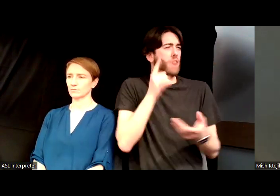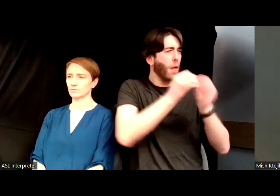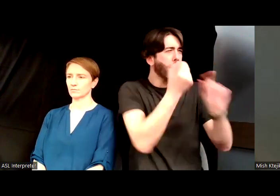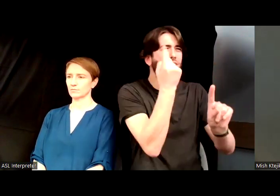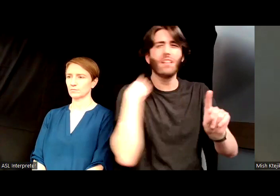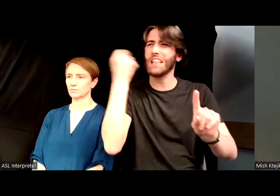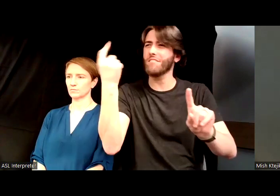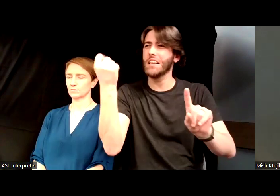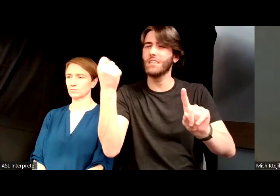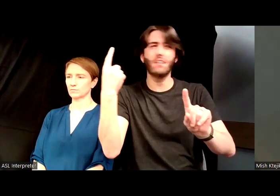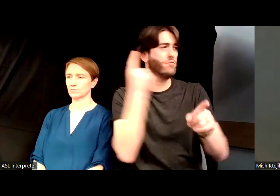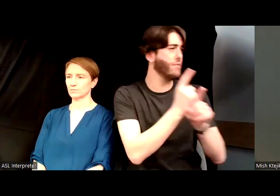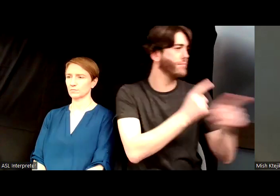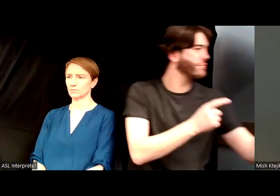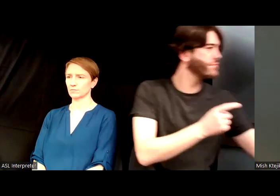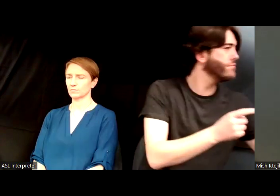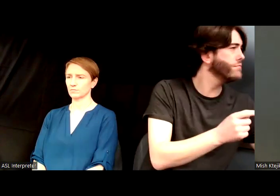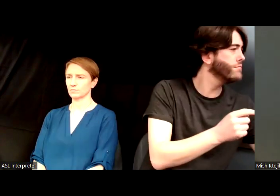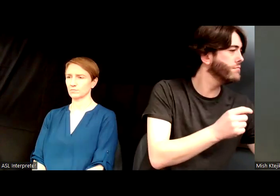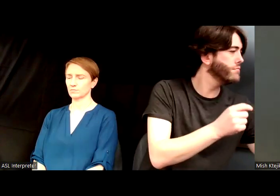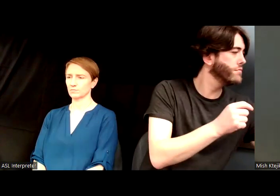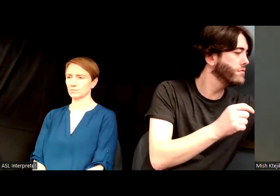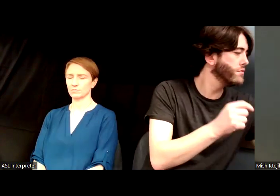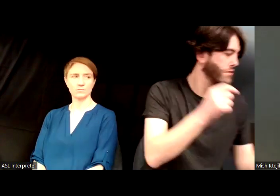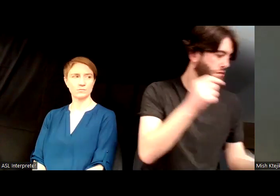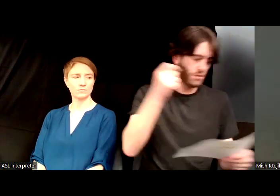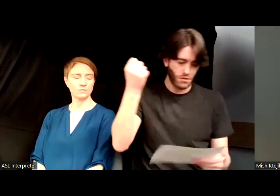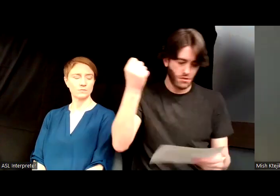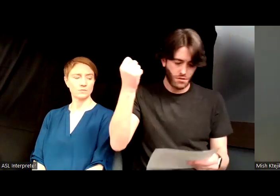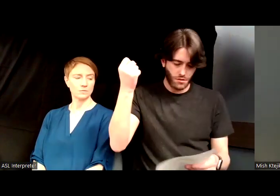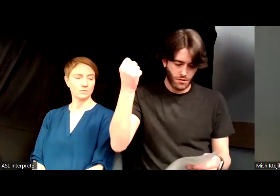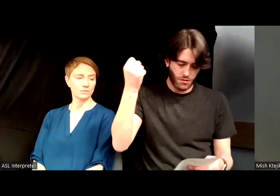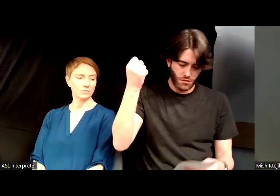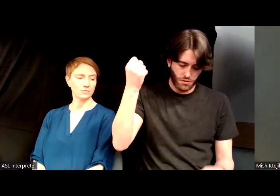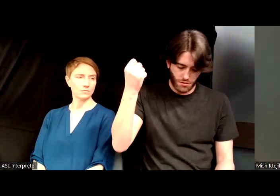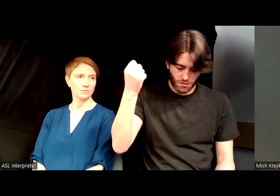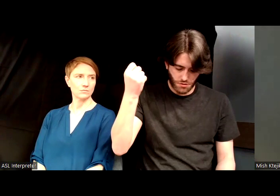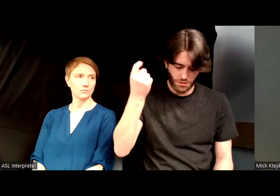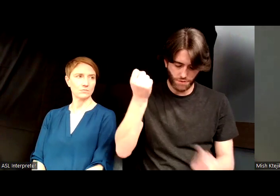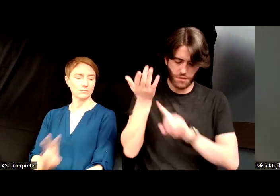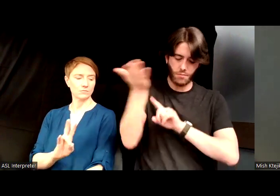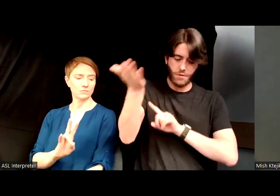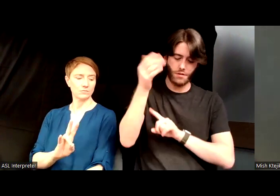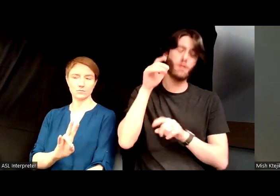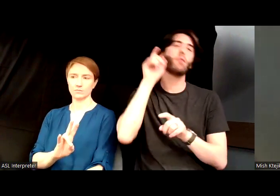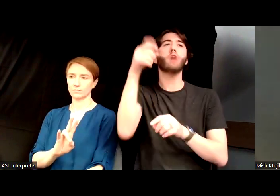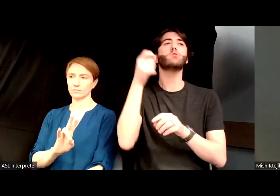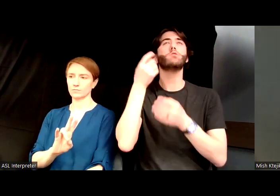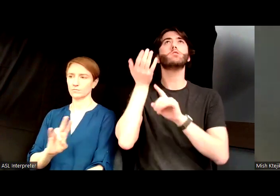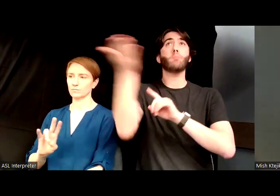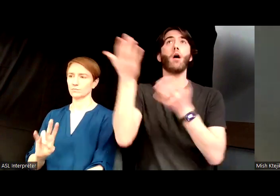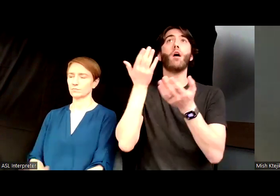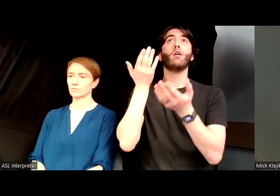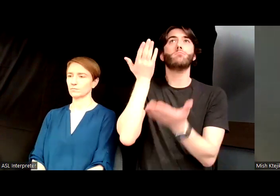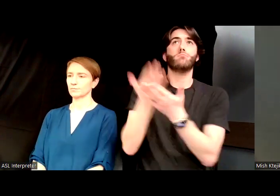says must provide proof, or it's 11. Is it line 11 or? Line 7, Eric is saying. Okay, so